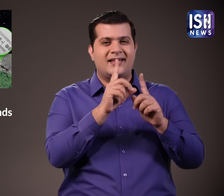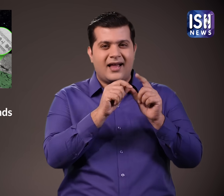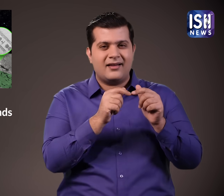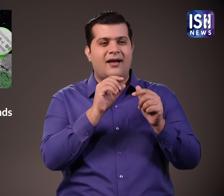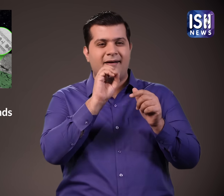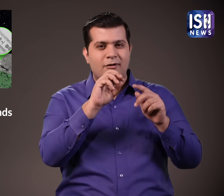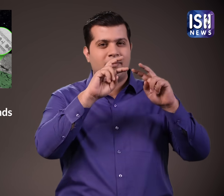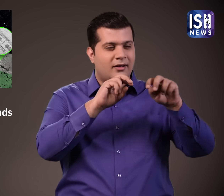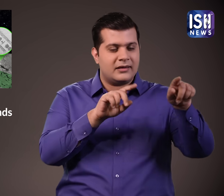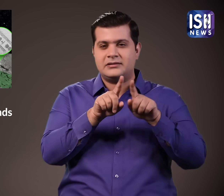the earth to ISRO.